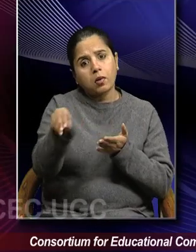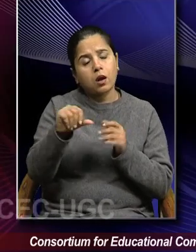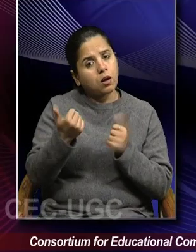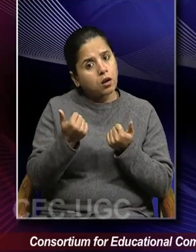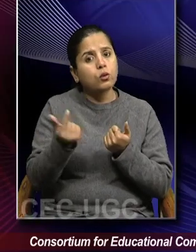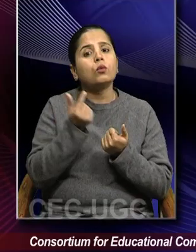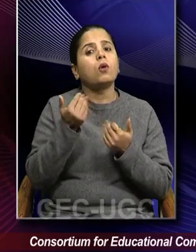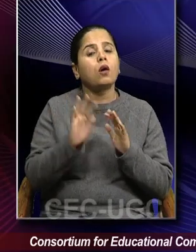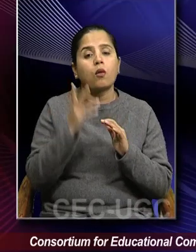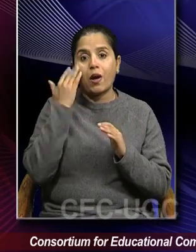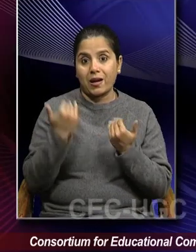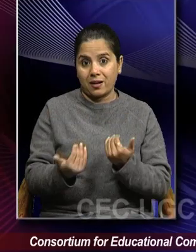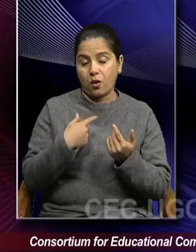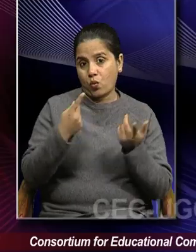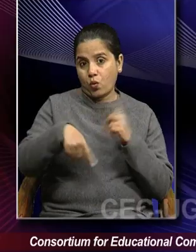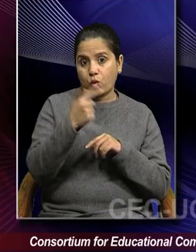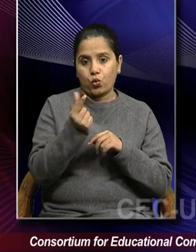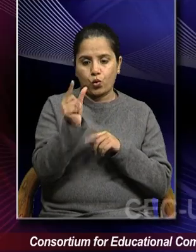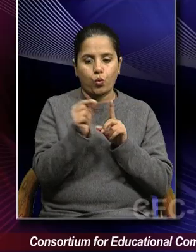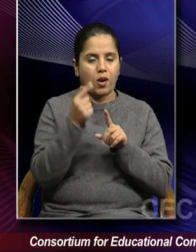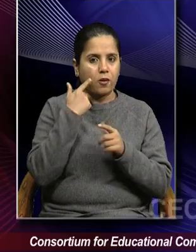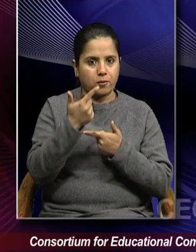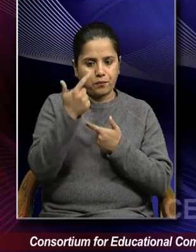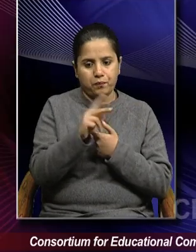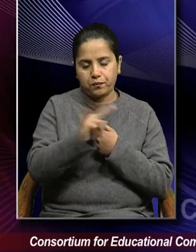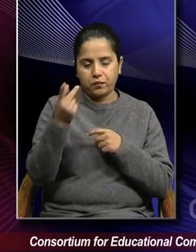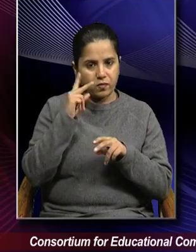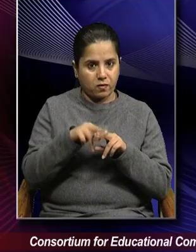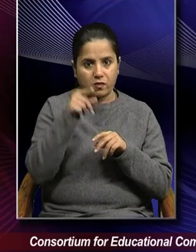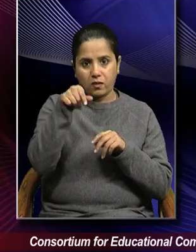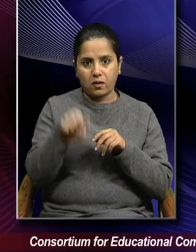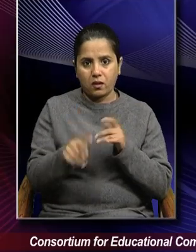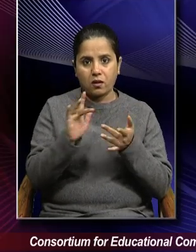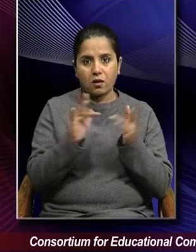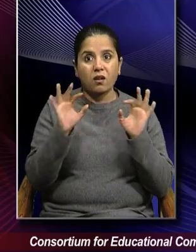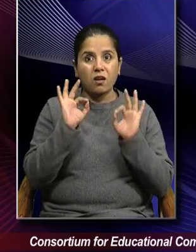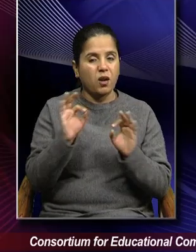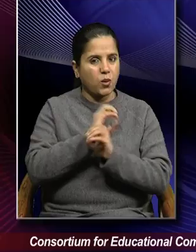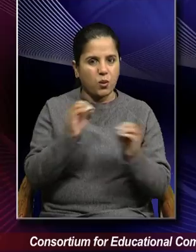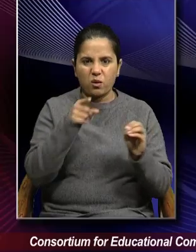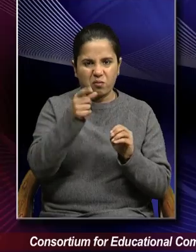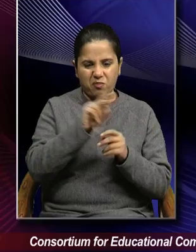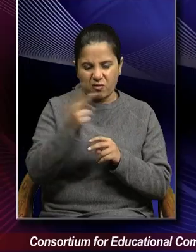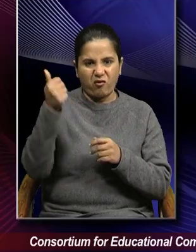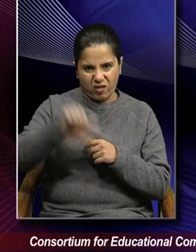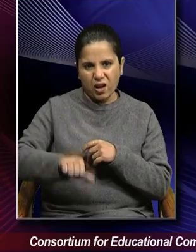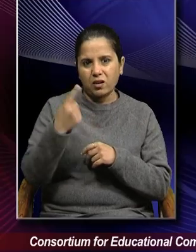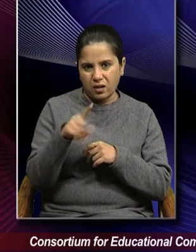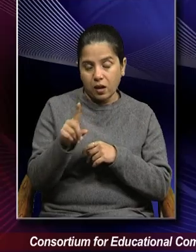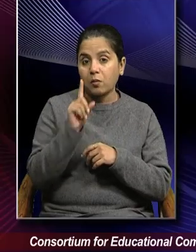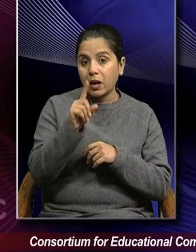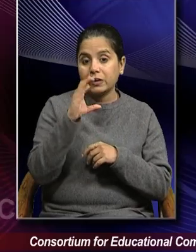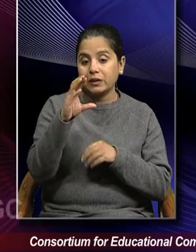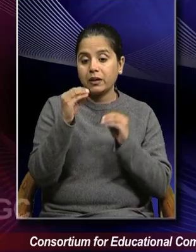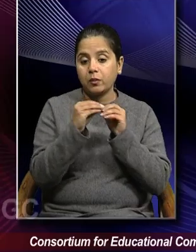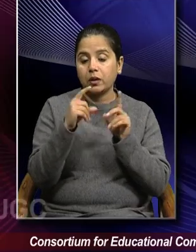currency, because right now when we are using UPI, somehow if you are not having the proper connectivity, your payment gets failed. But